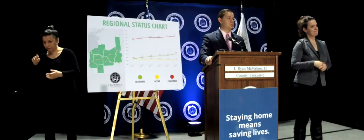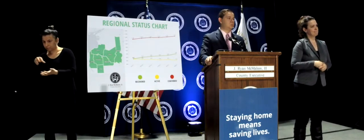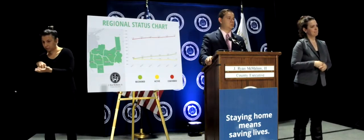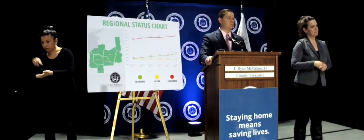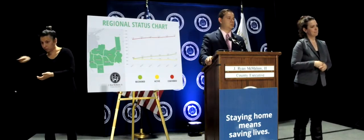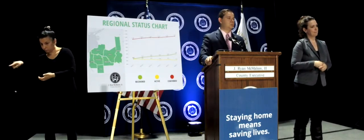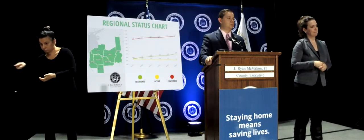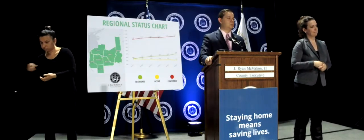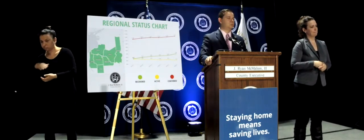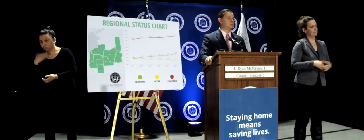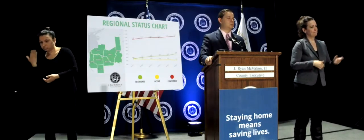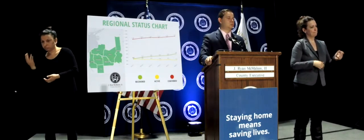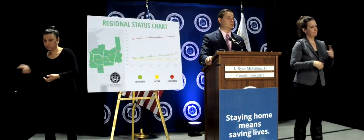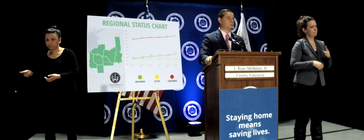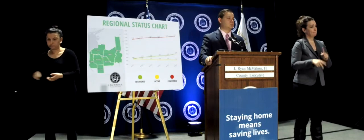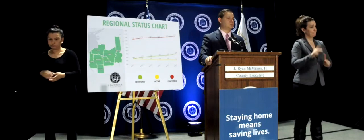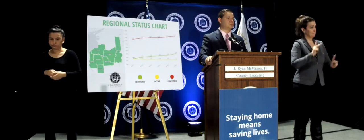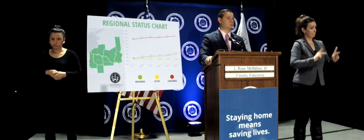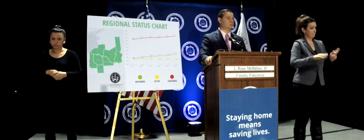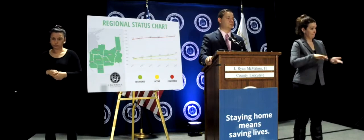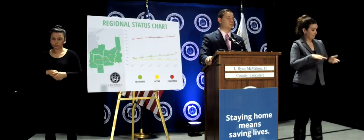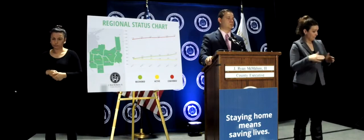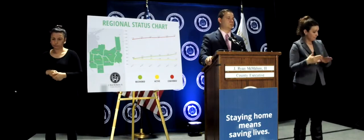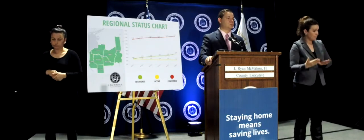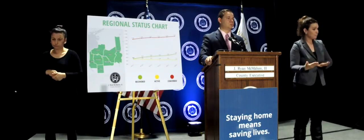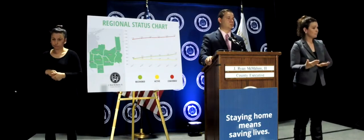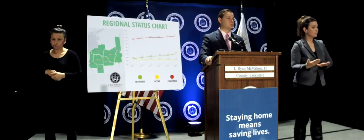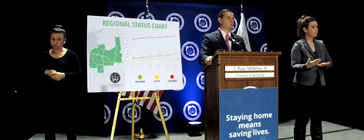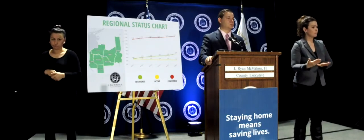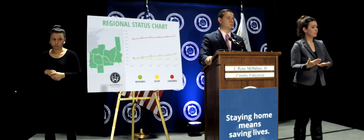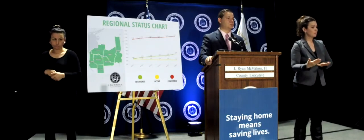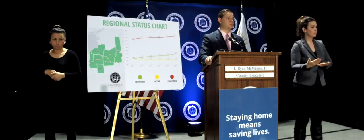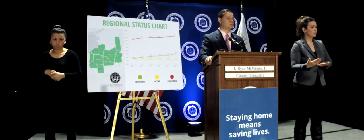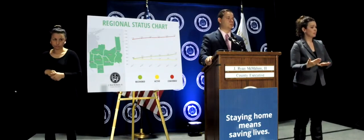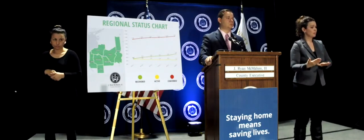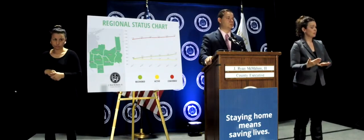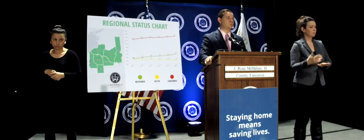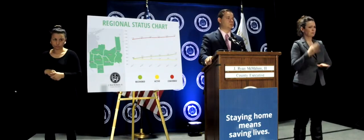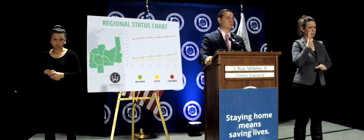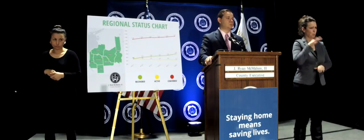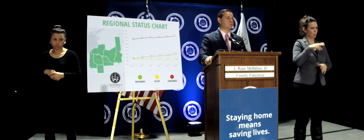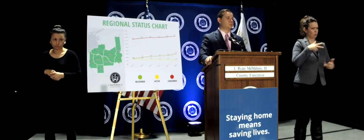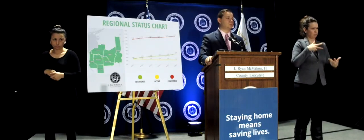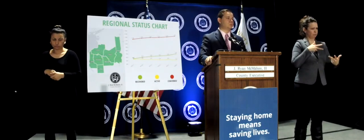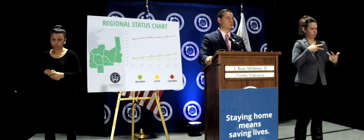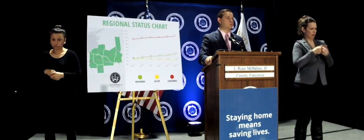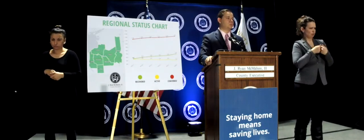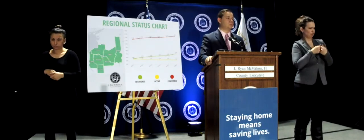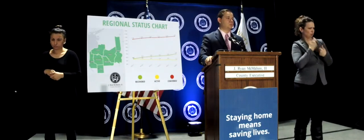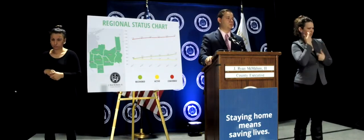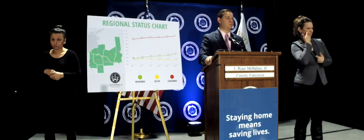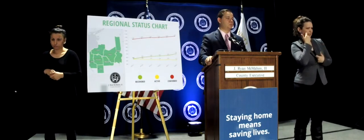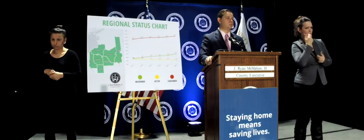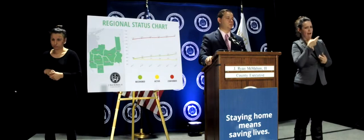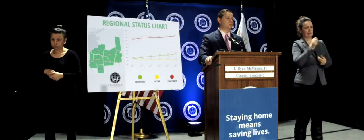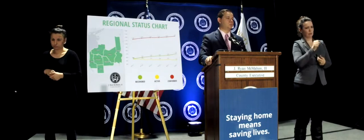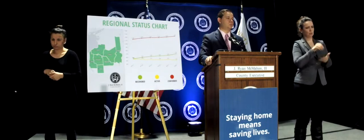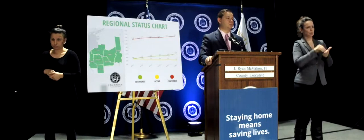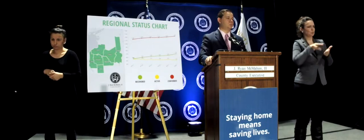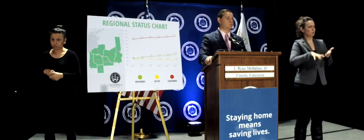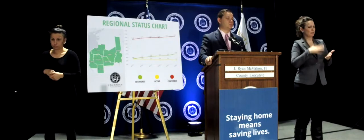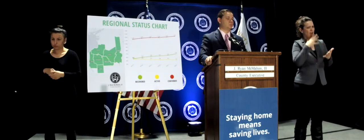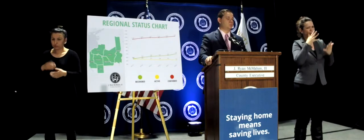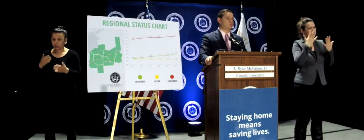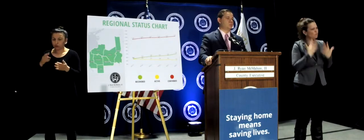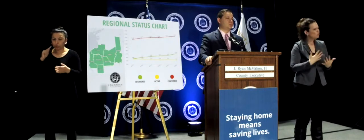Speaking of people dying, there was a crash earlier and where a high school student unfortunately passed away. And I know there's